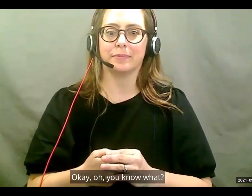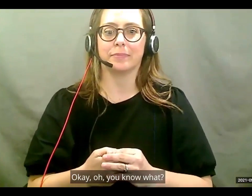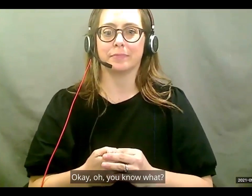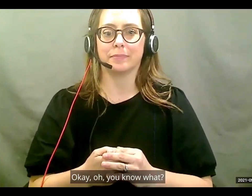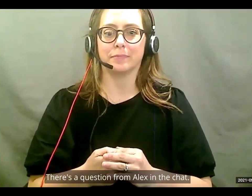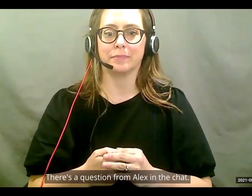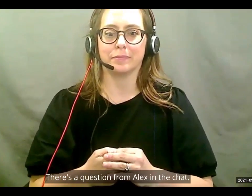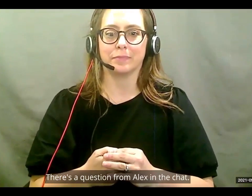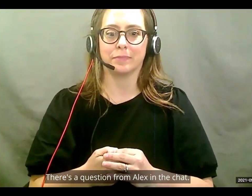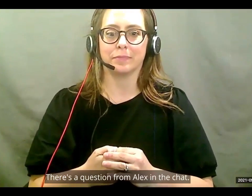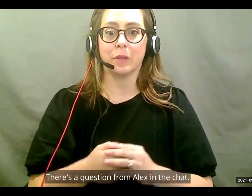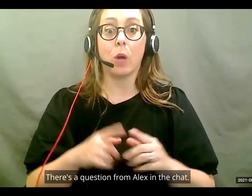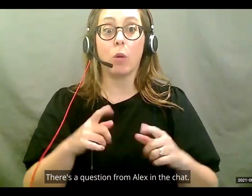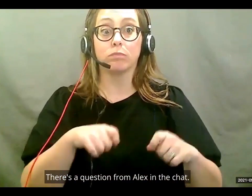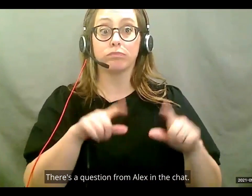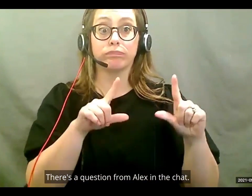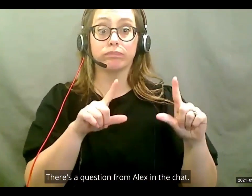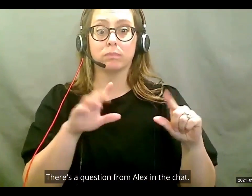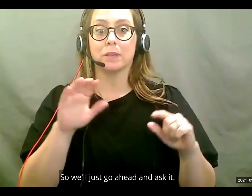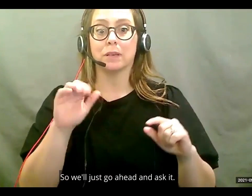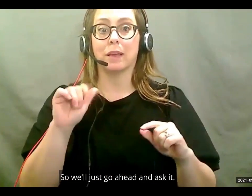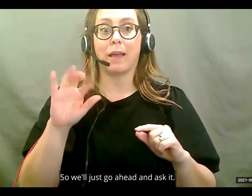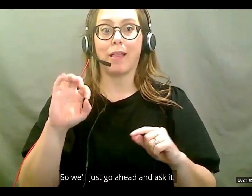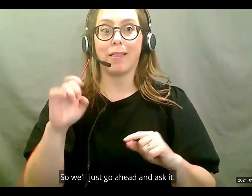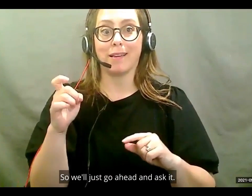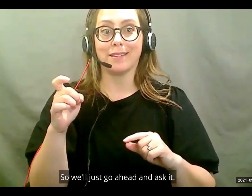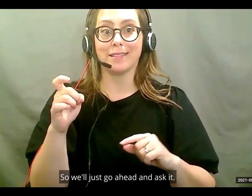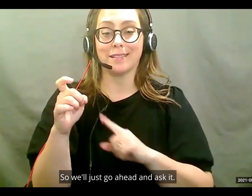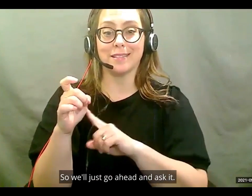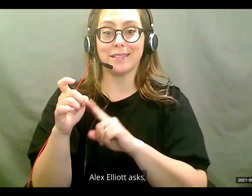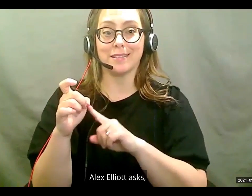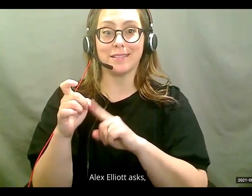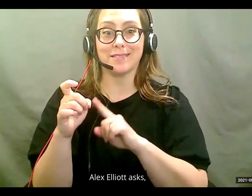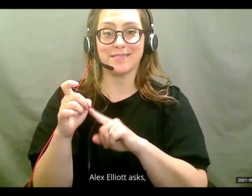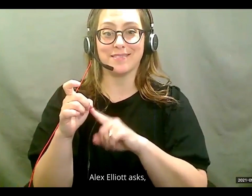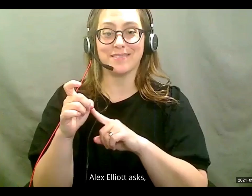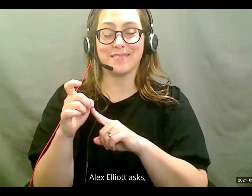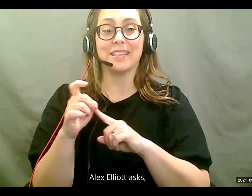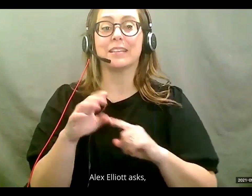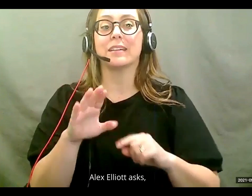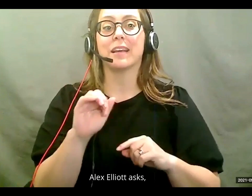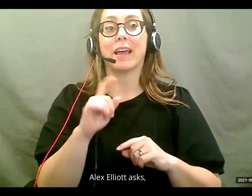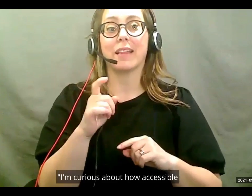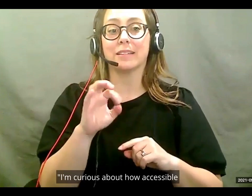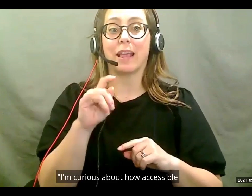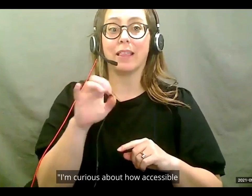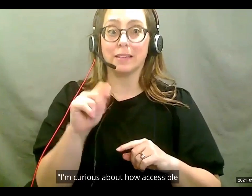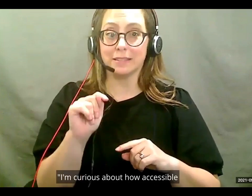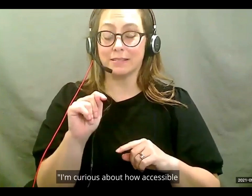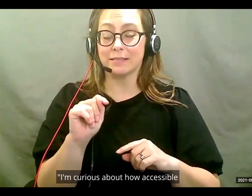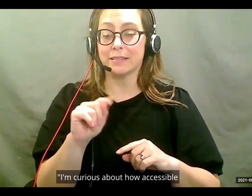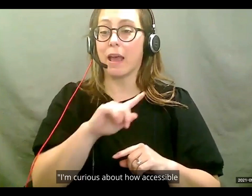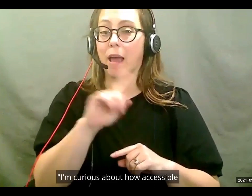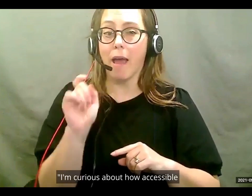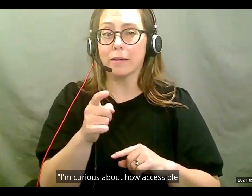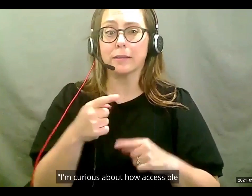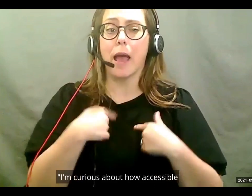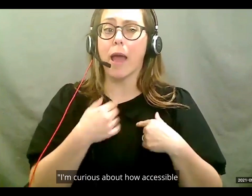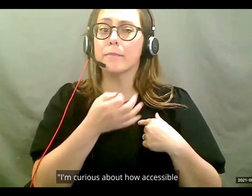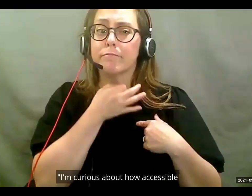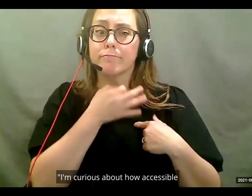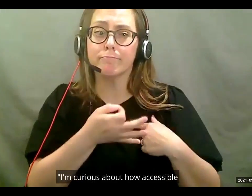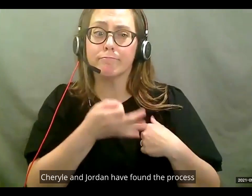Okay. Oh, you know what? There's a question from Alex in the chat, so we'll just go ahead and ask it. Alex Elliott asks, I'm curious about